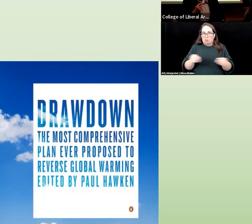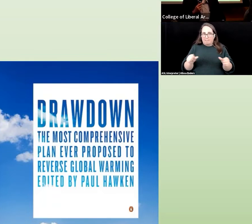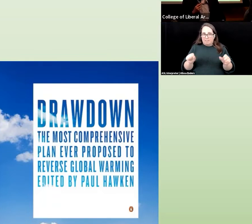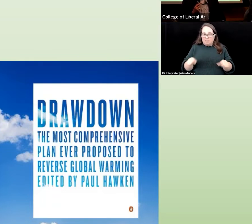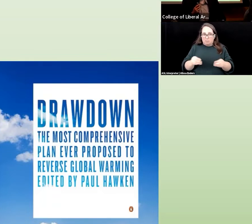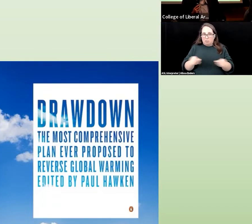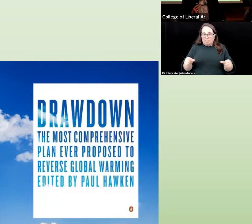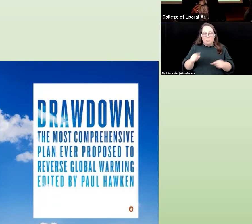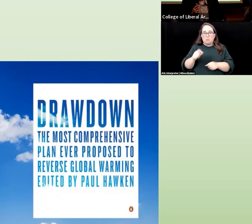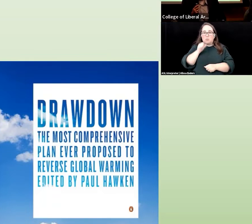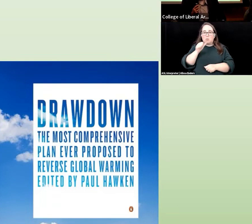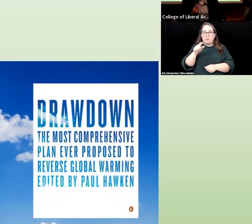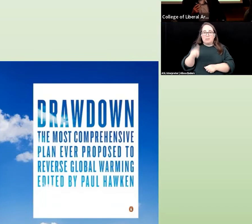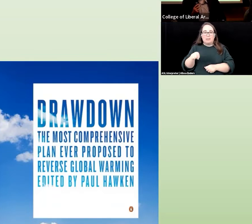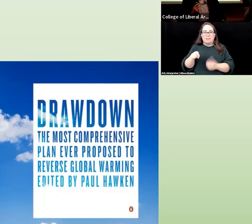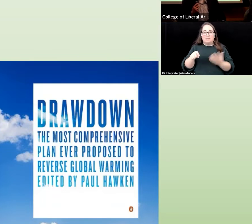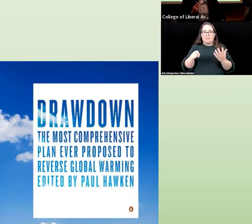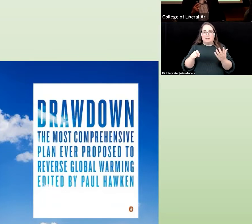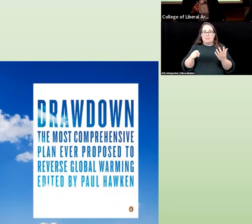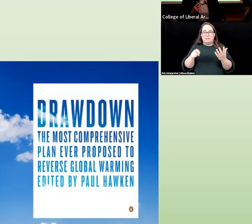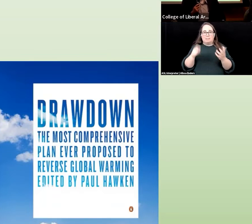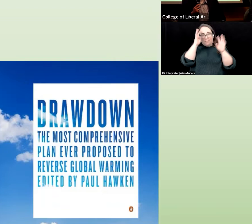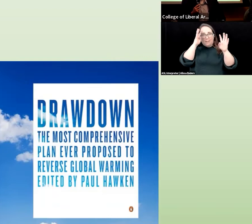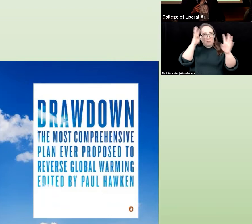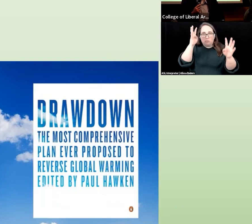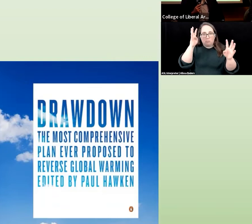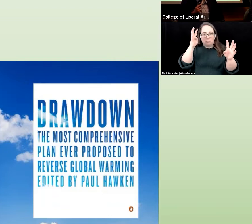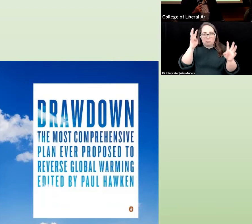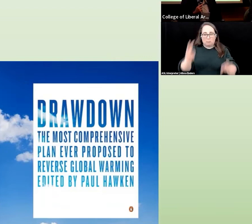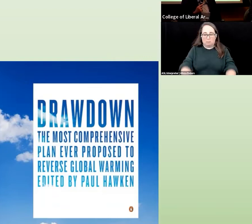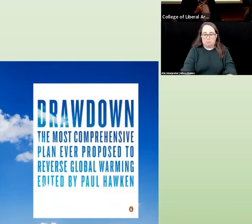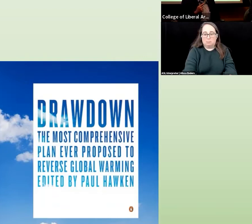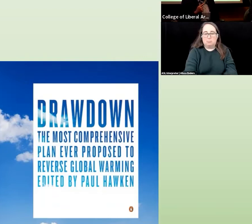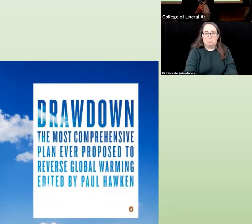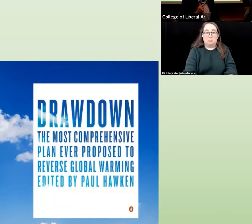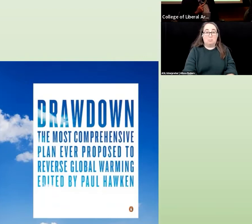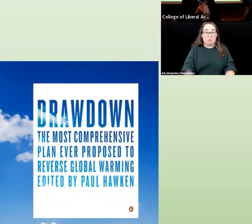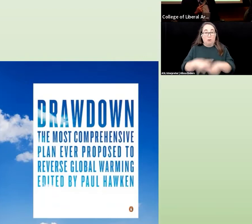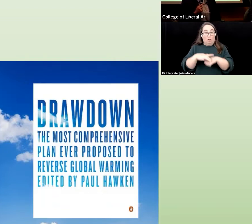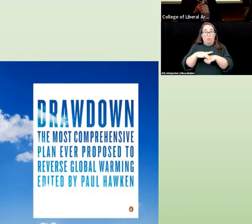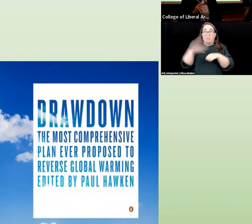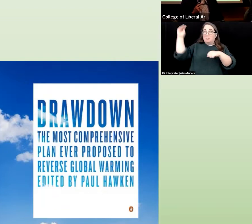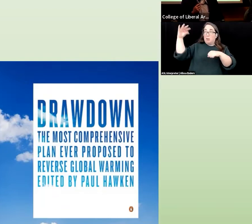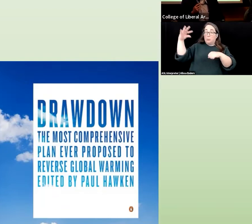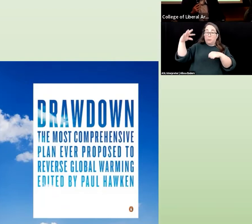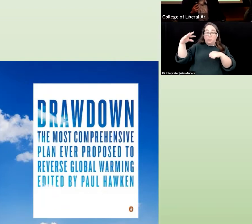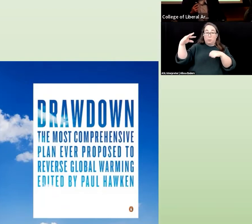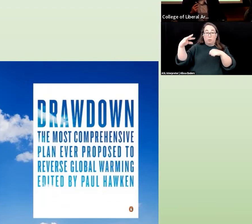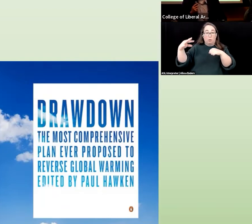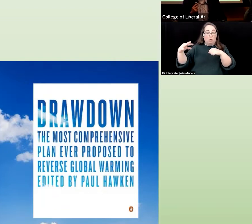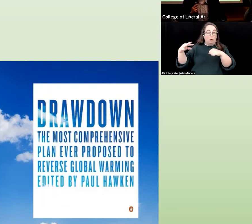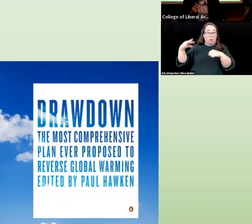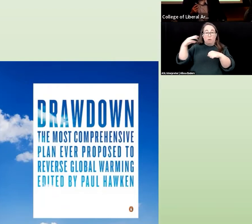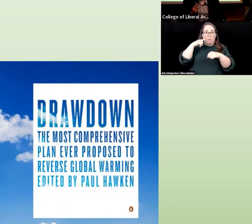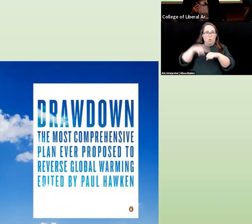don't need innovation. The sun has been heating the planet for a long time. So how do we capture